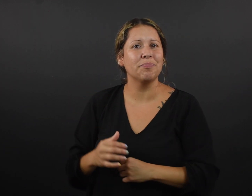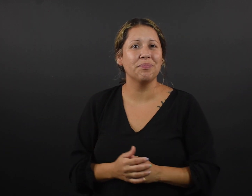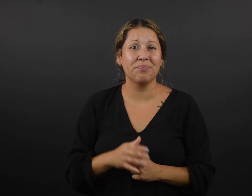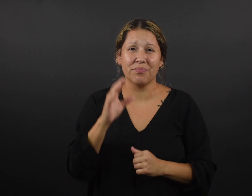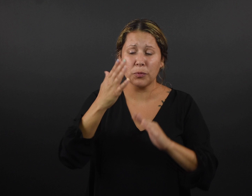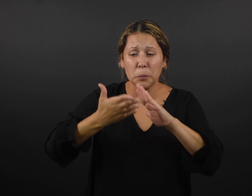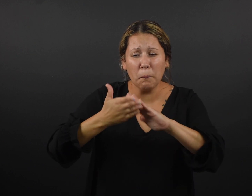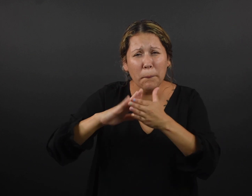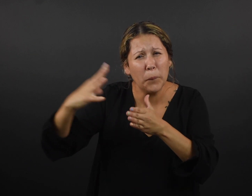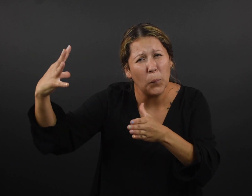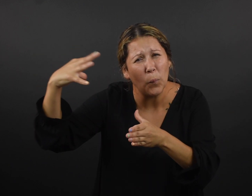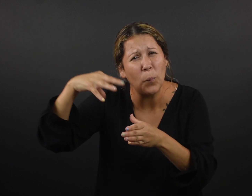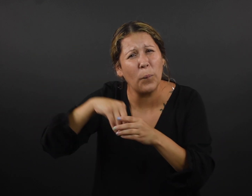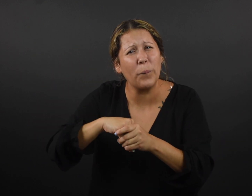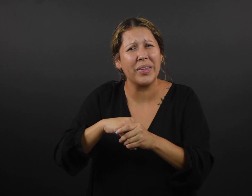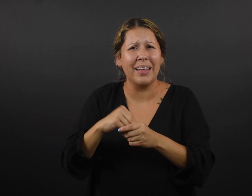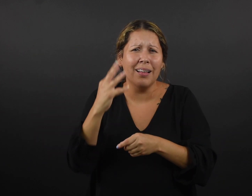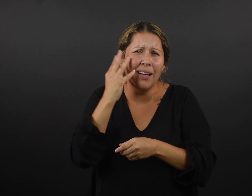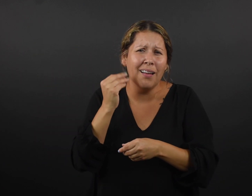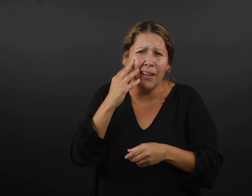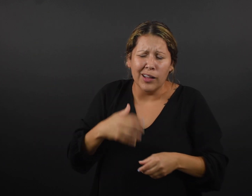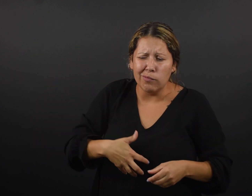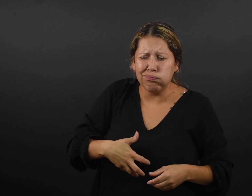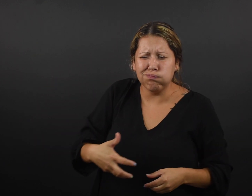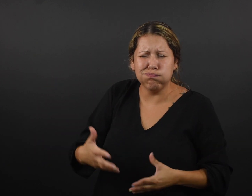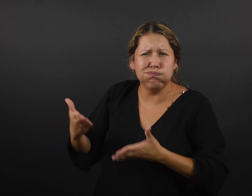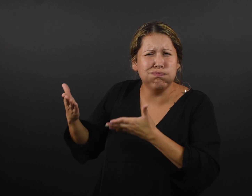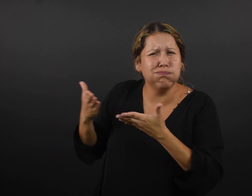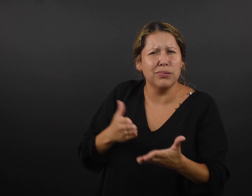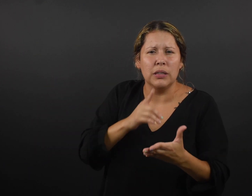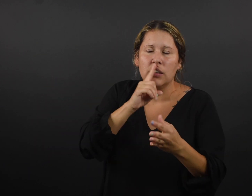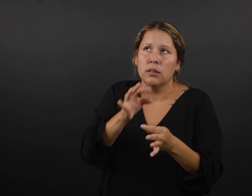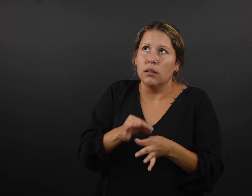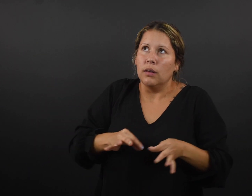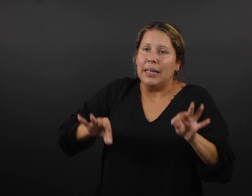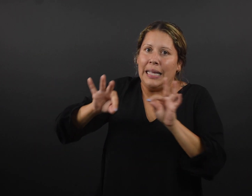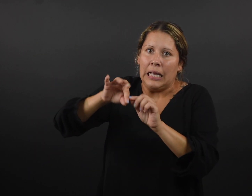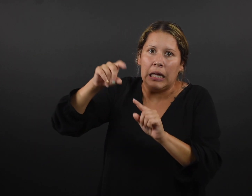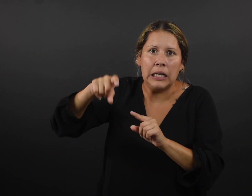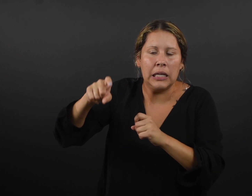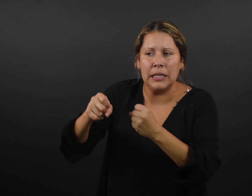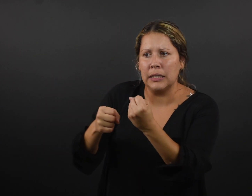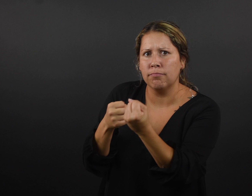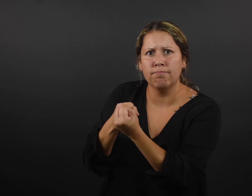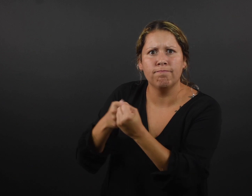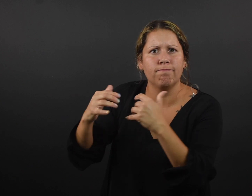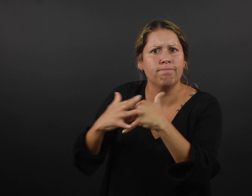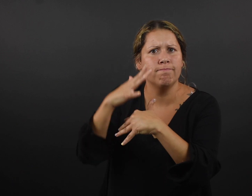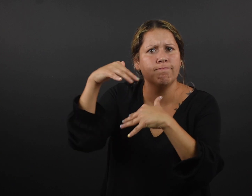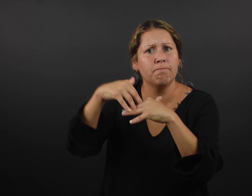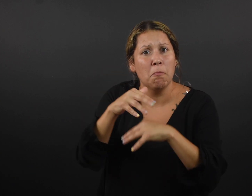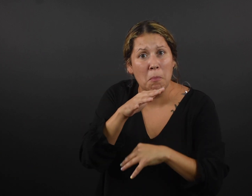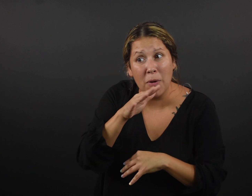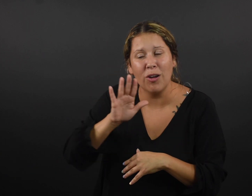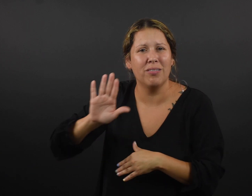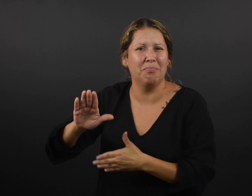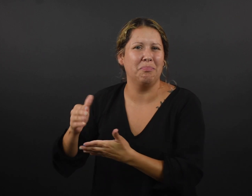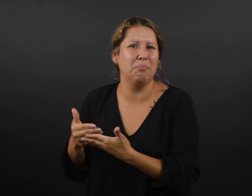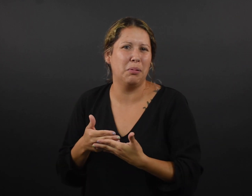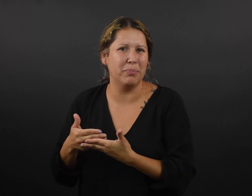There is a continued need for community-rooted and experience-driven pregnancy and lactation support for Indigenous mothers